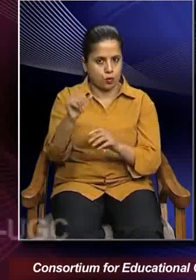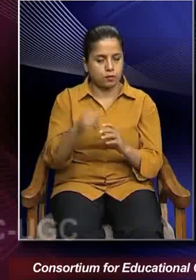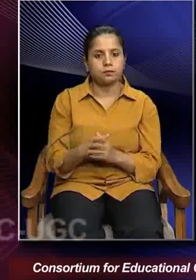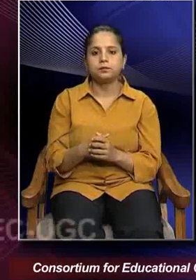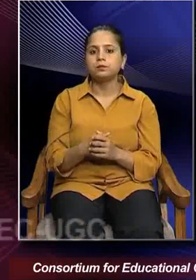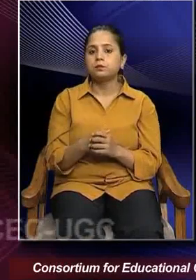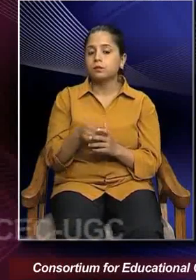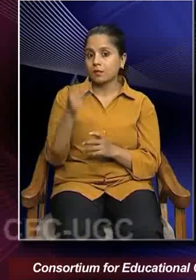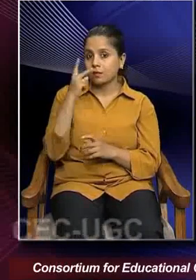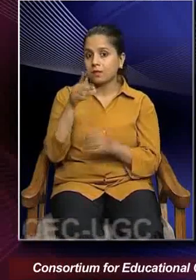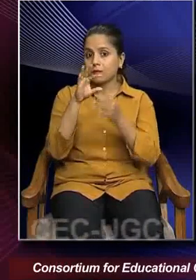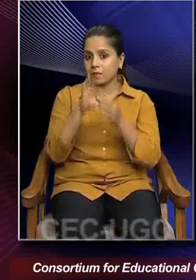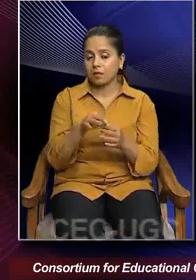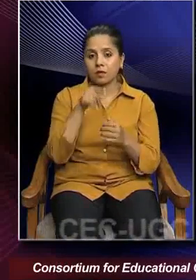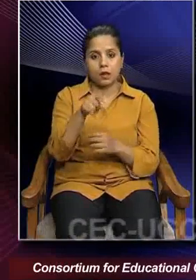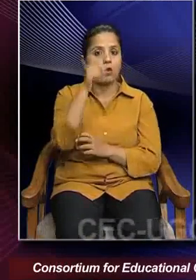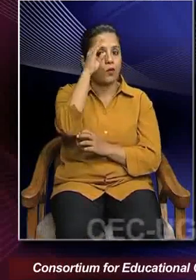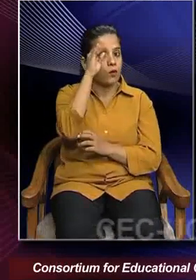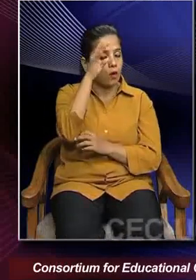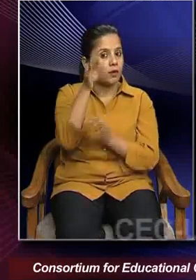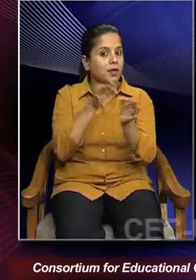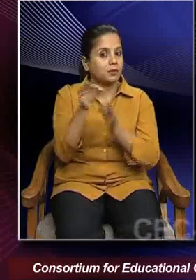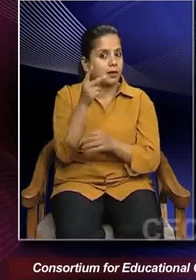So according to this philosophy,